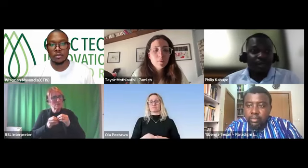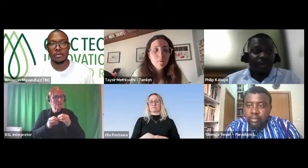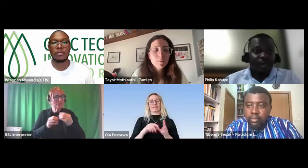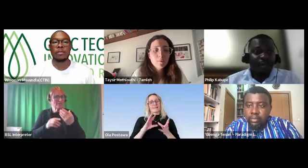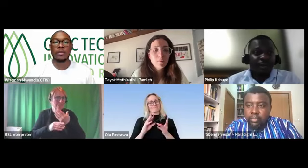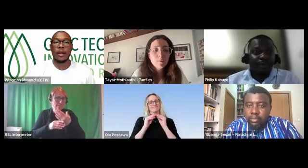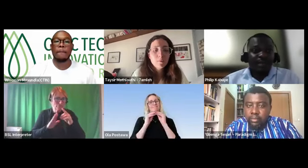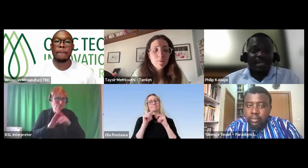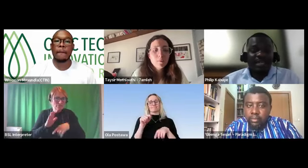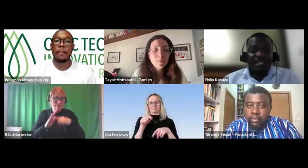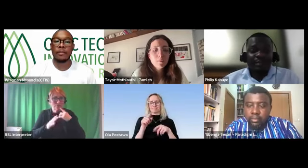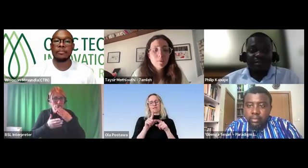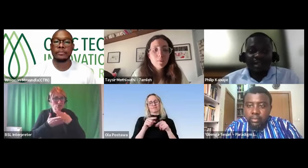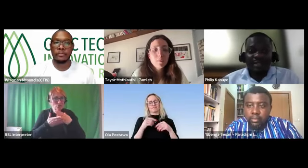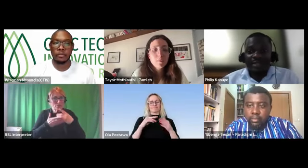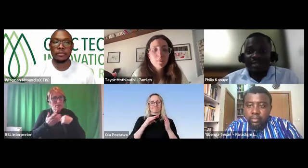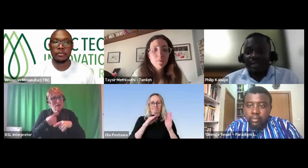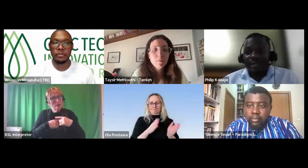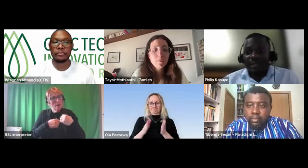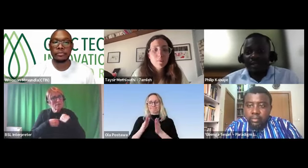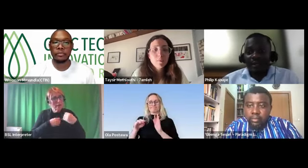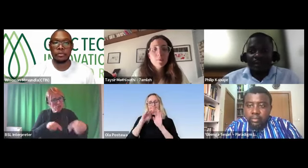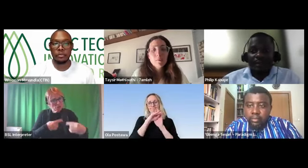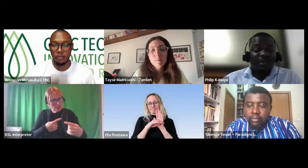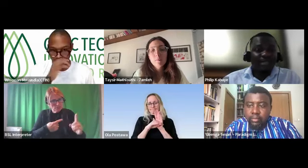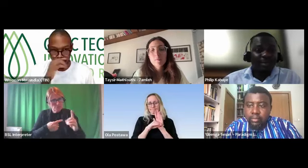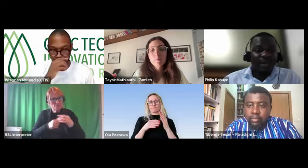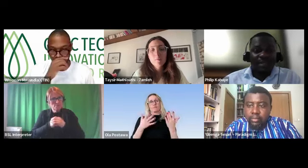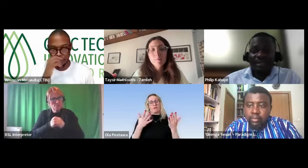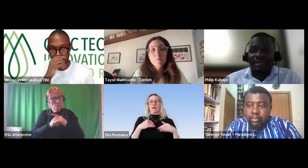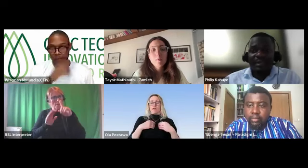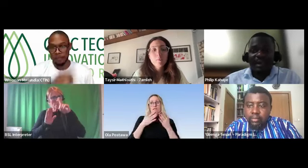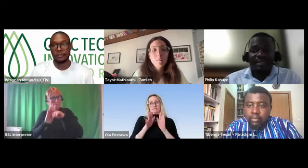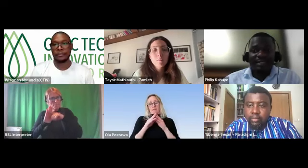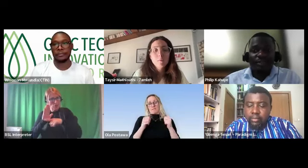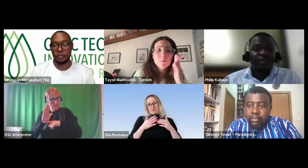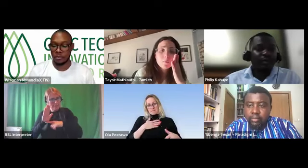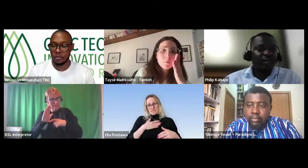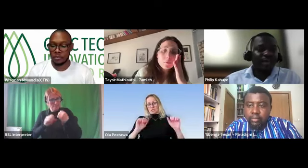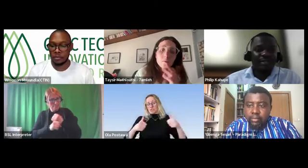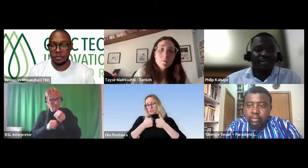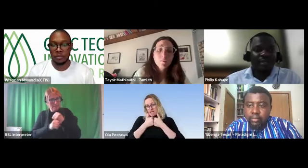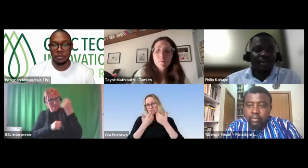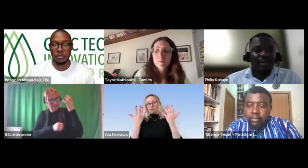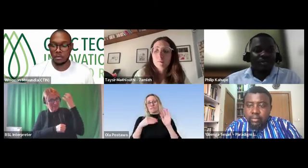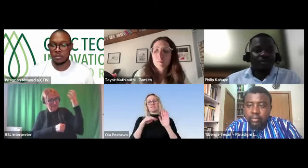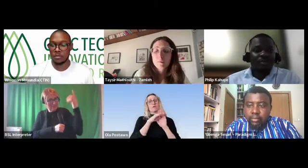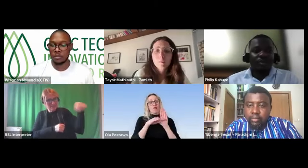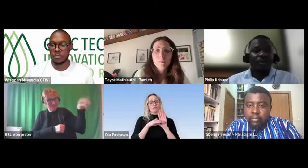true. But I'm challenged by the fact that the policymakers, the state actors don't recognize